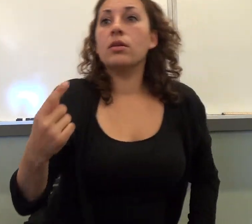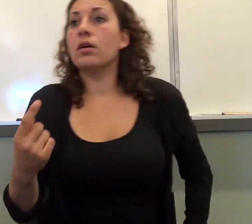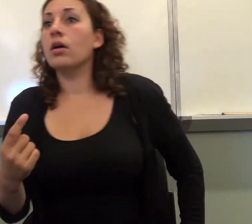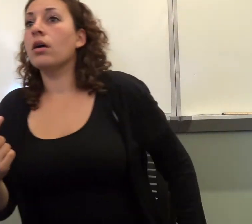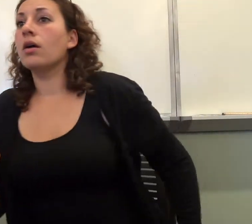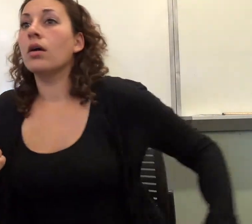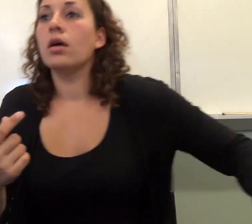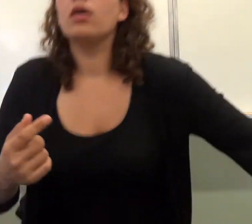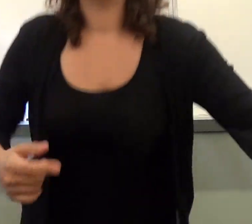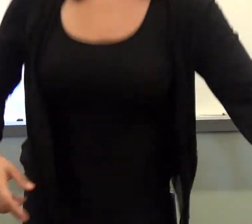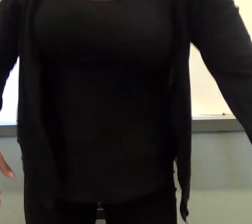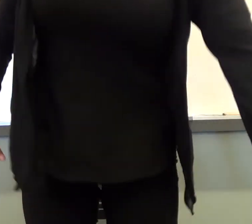okay.